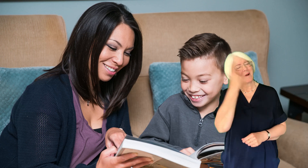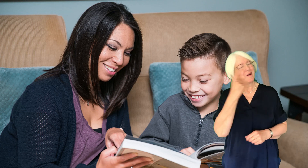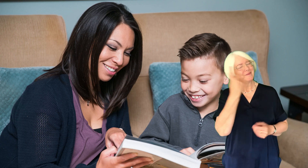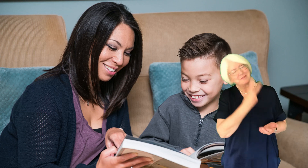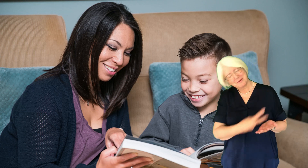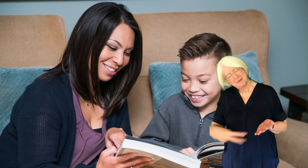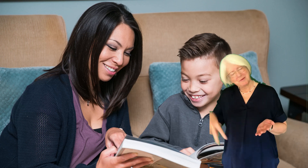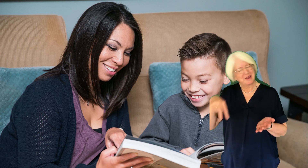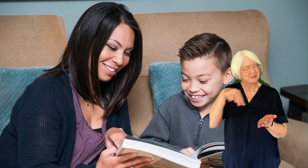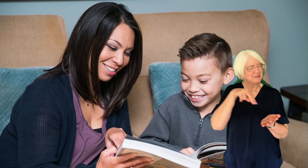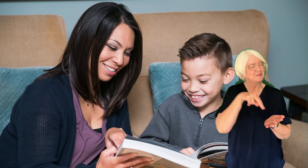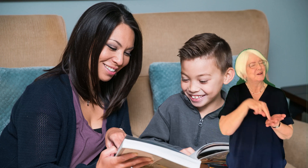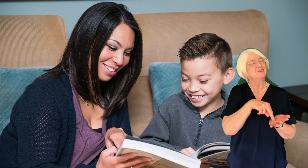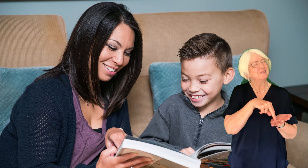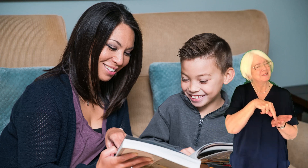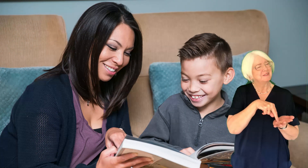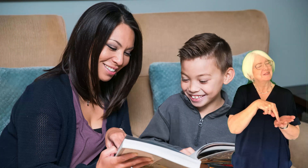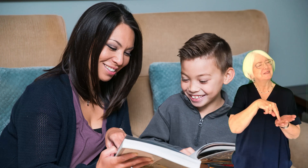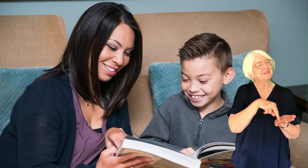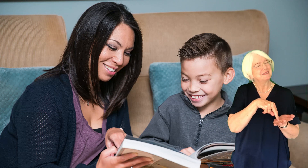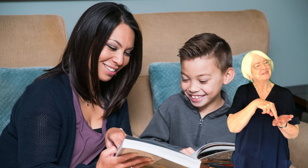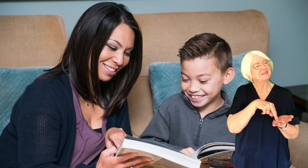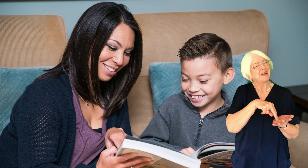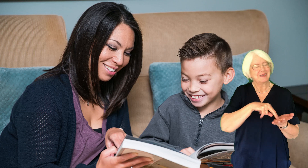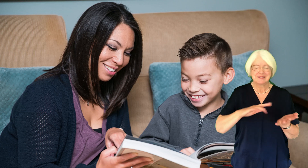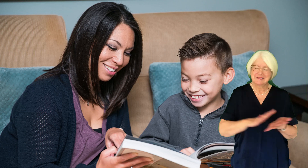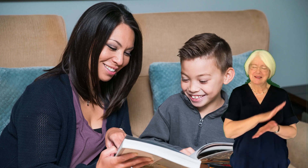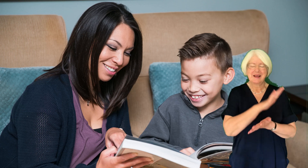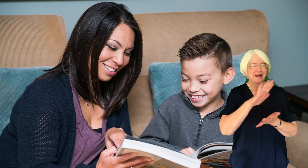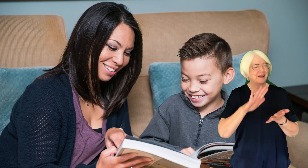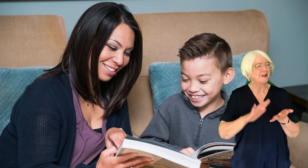We ponder resurrection and